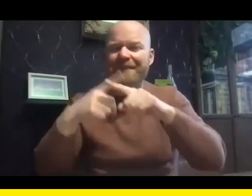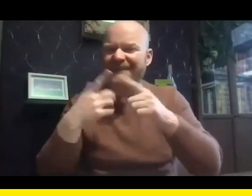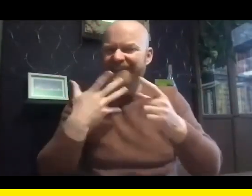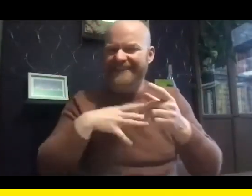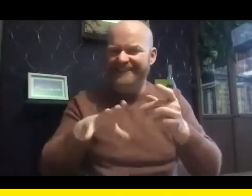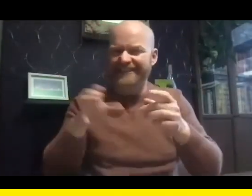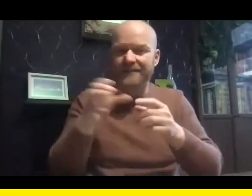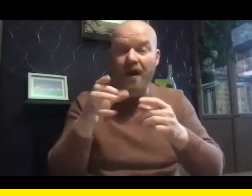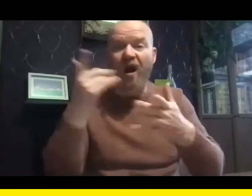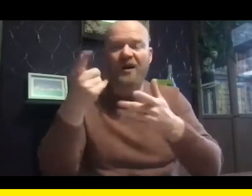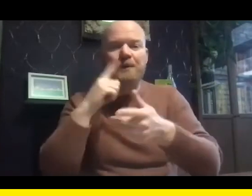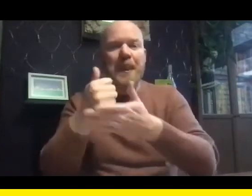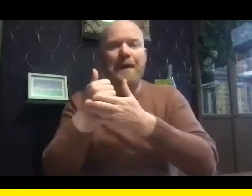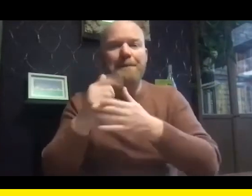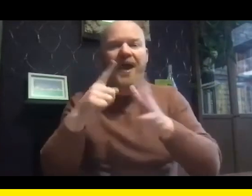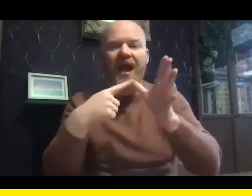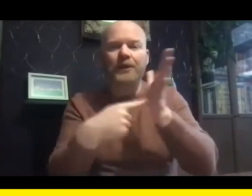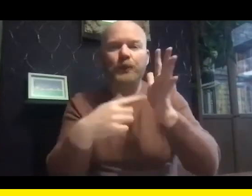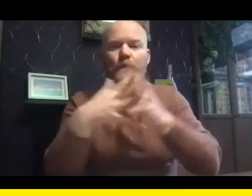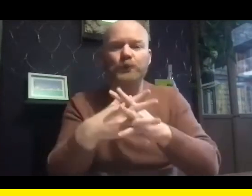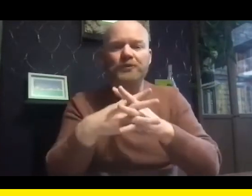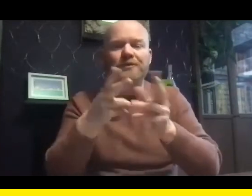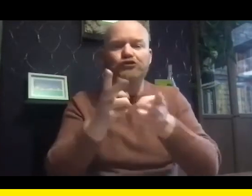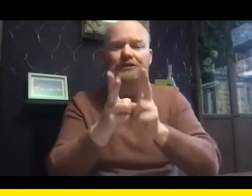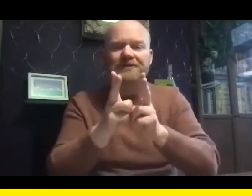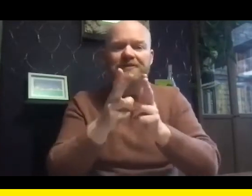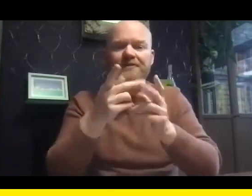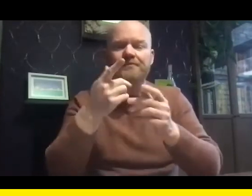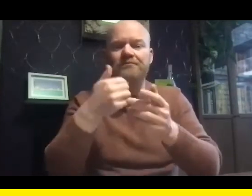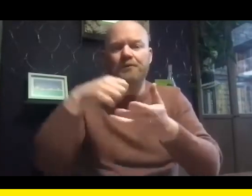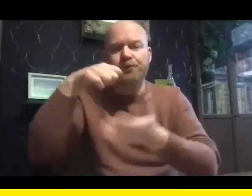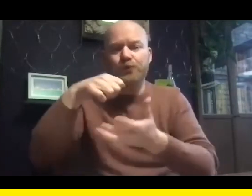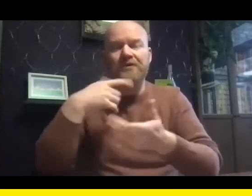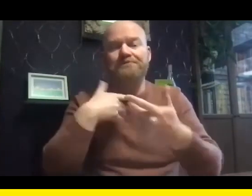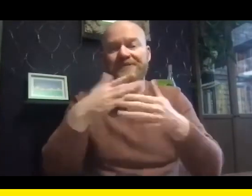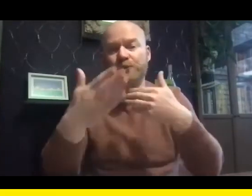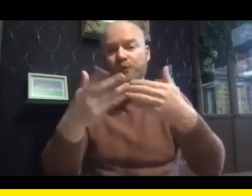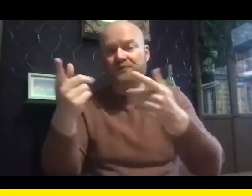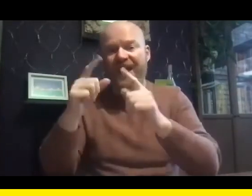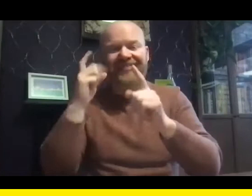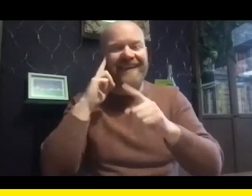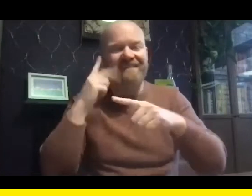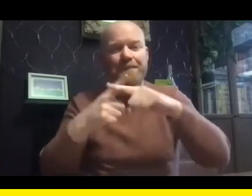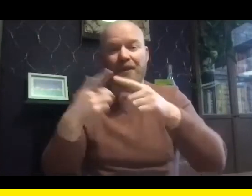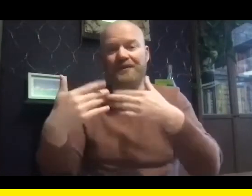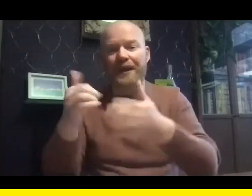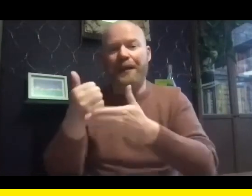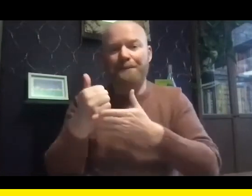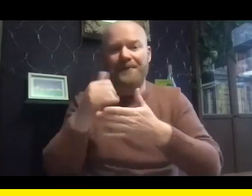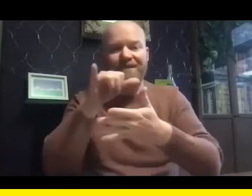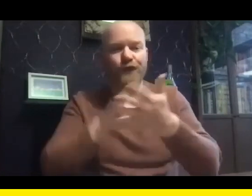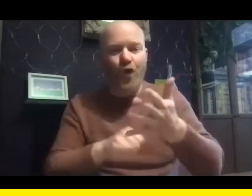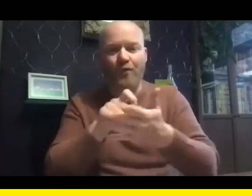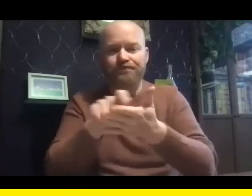to communicate. Spoke to Deaf Plus again, and they said they would help me make an application for an access to work